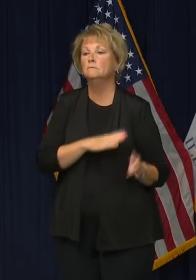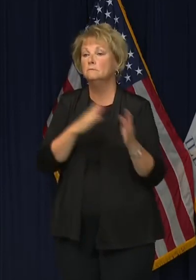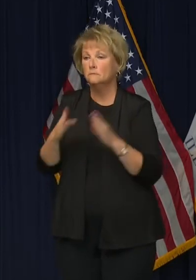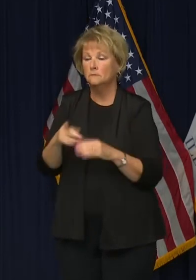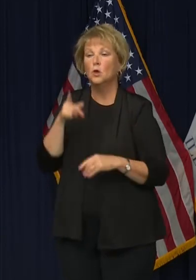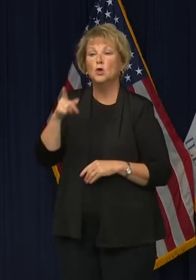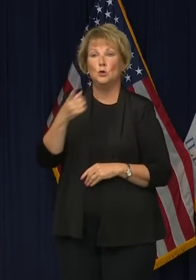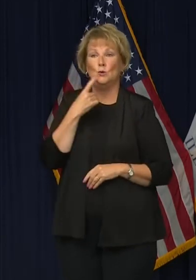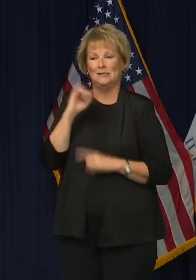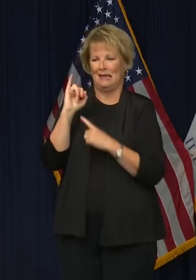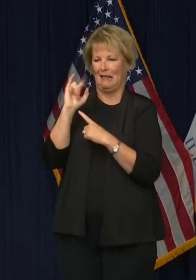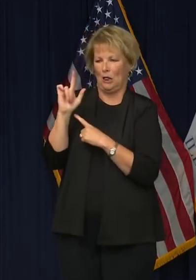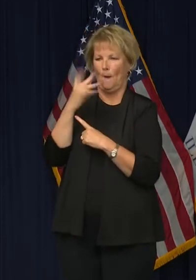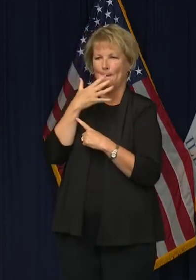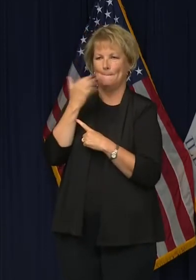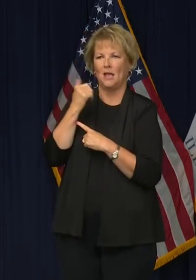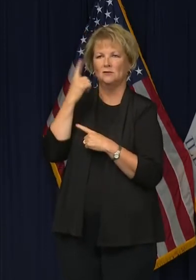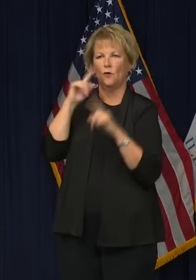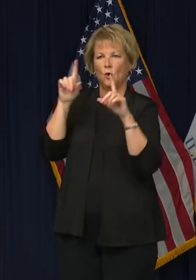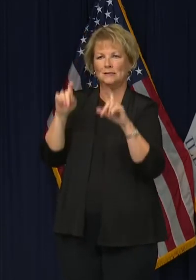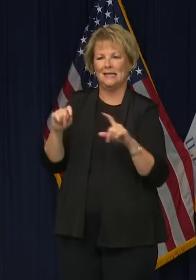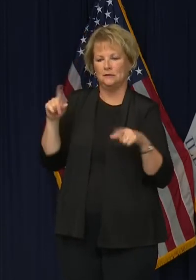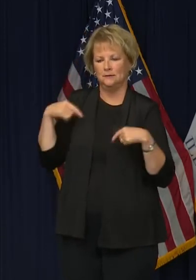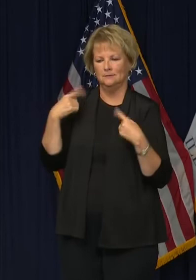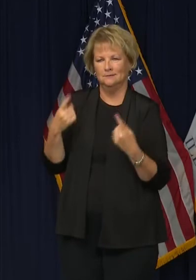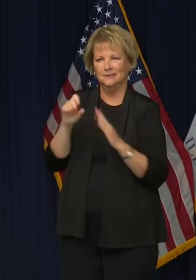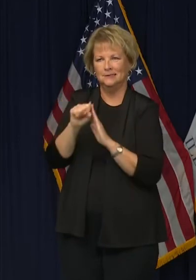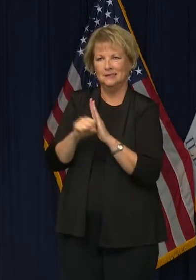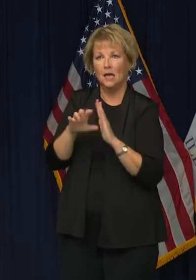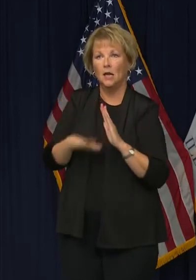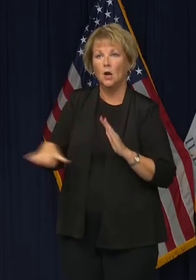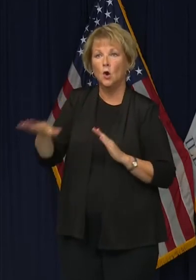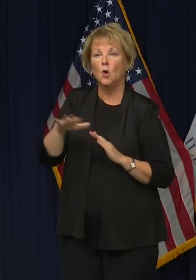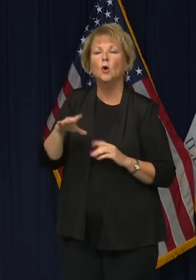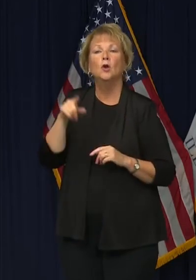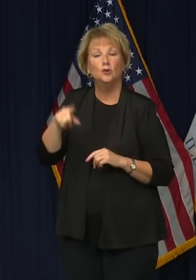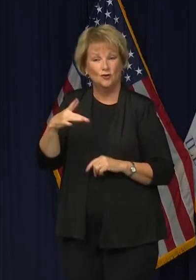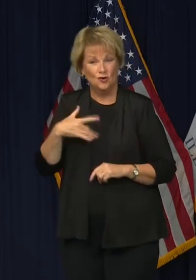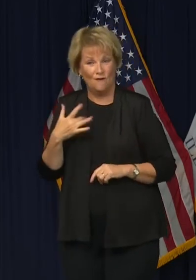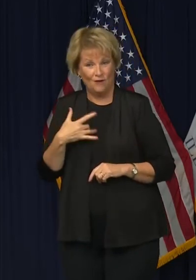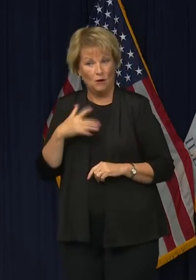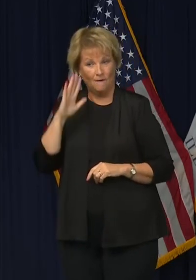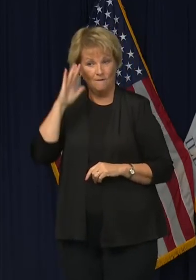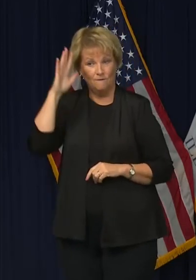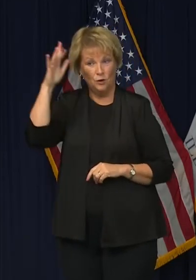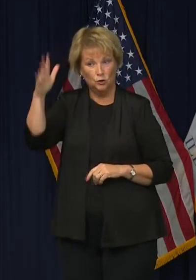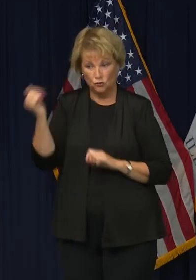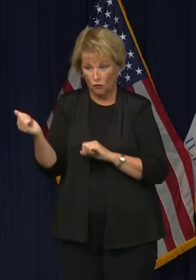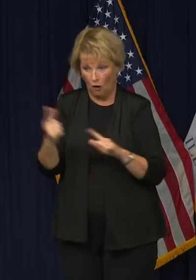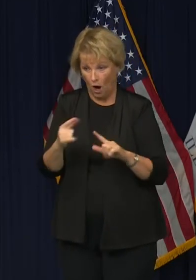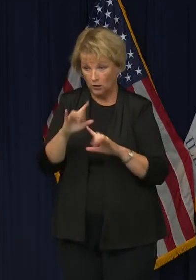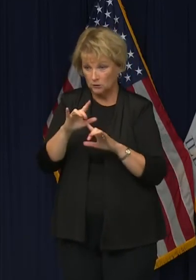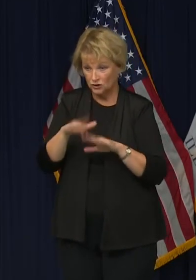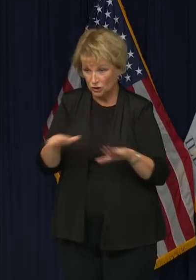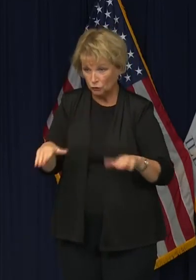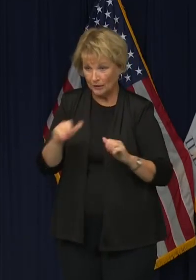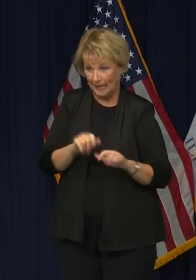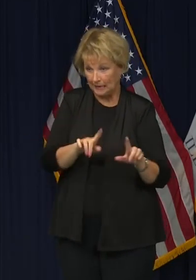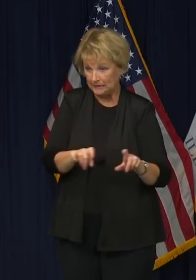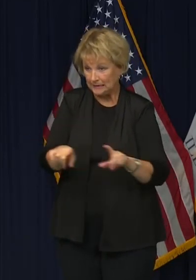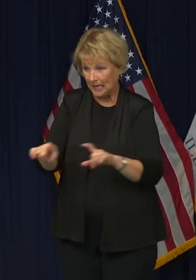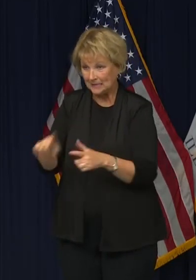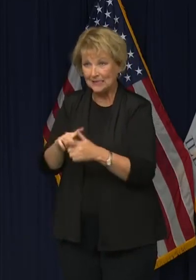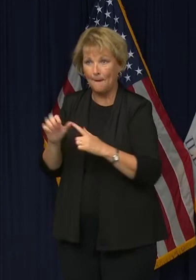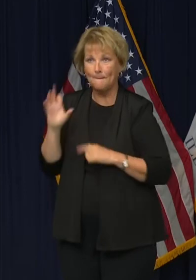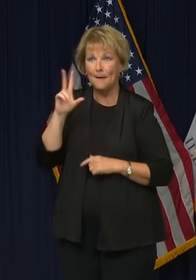say we're the best testing state. So do you see a time where we can get every kid tested so they can get back to school on a regular basis?